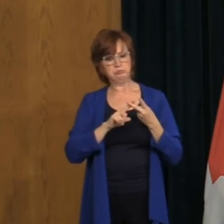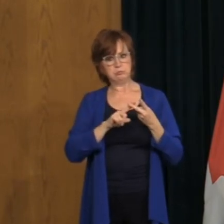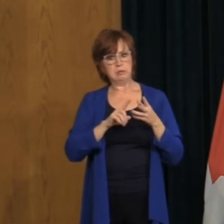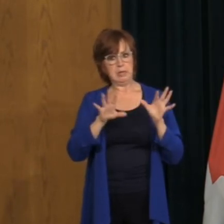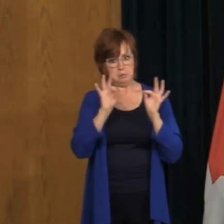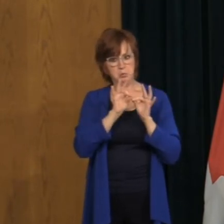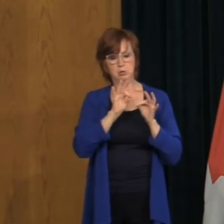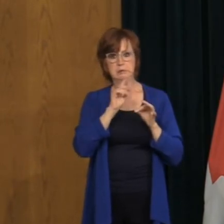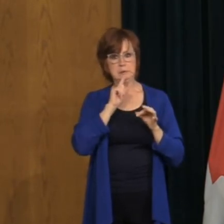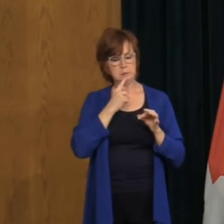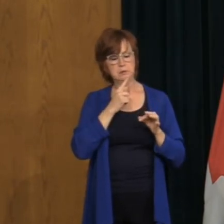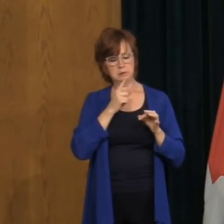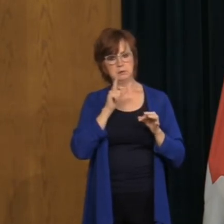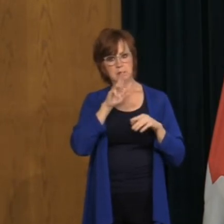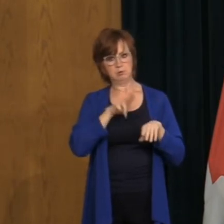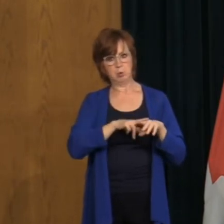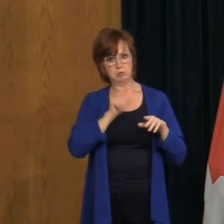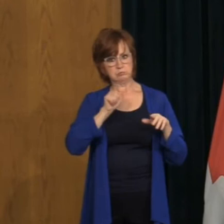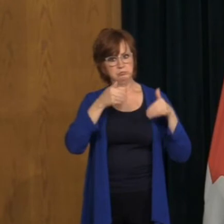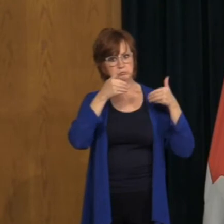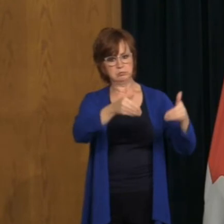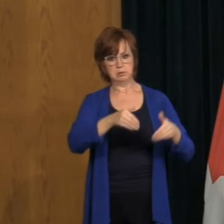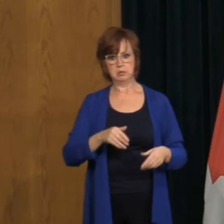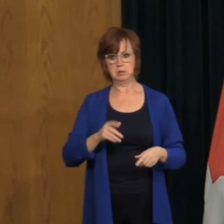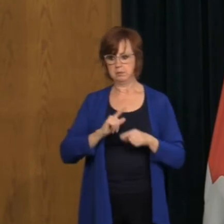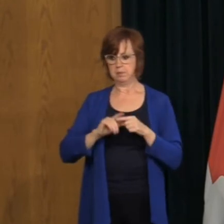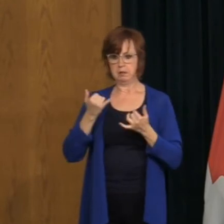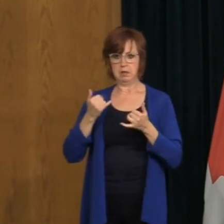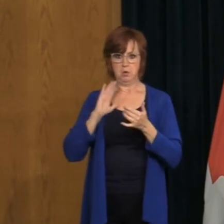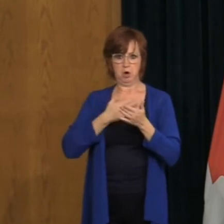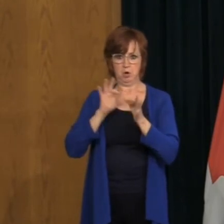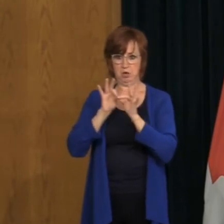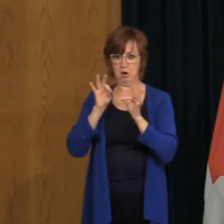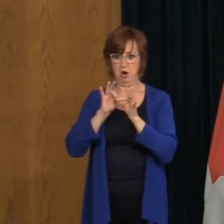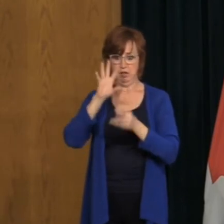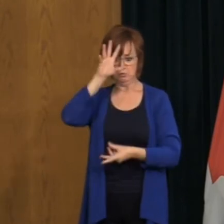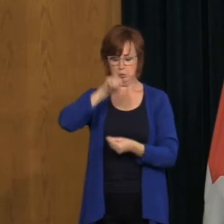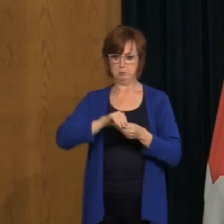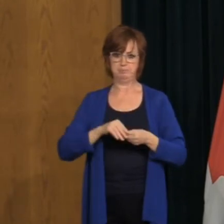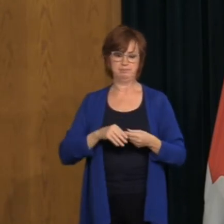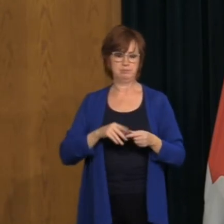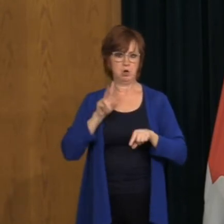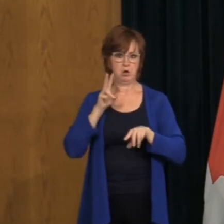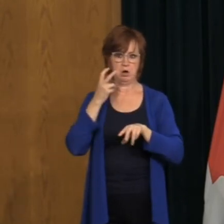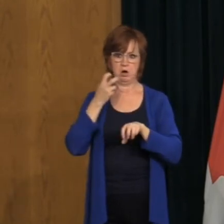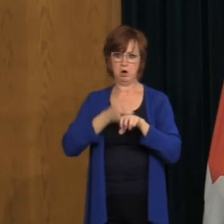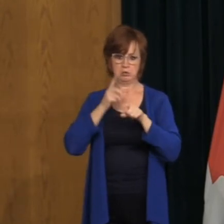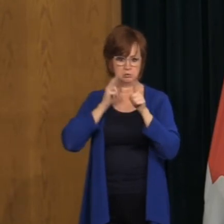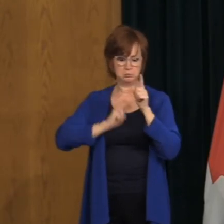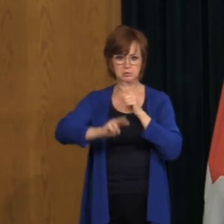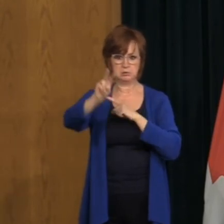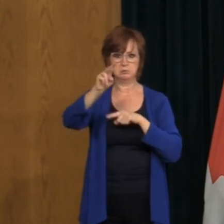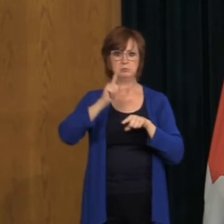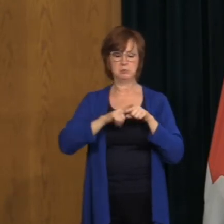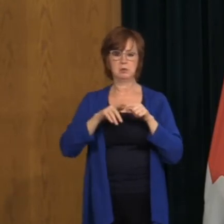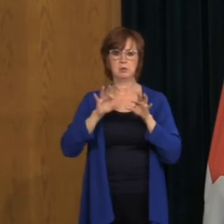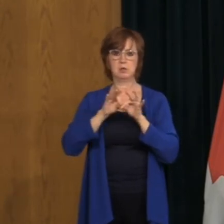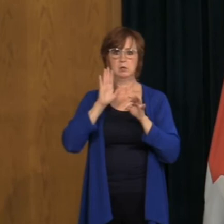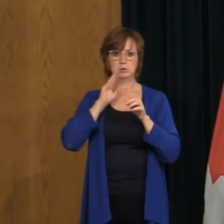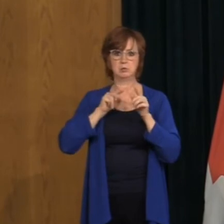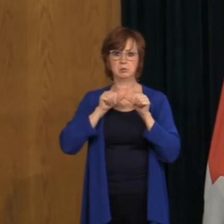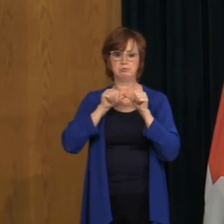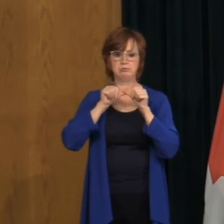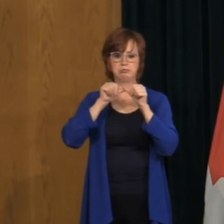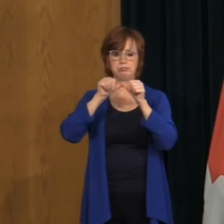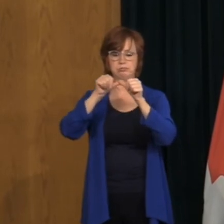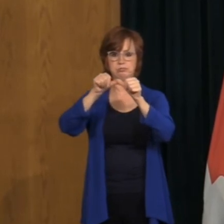be accurately reflected in the short term. I think they are going to drag out over a number of months and quite likely years. Do you have a